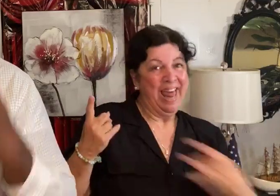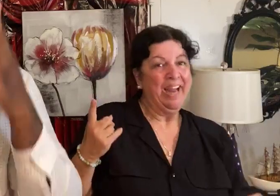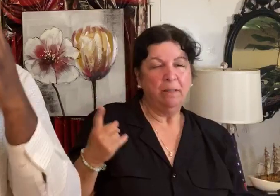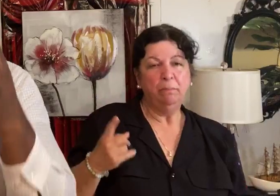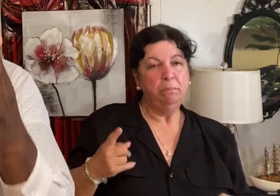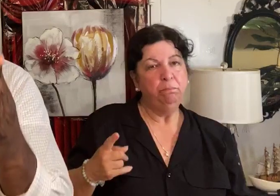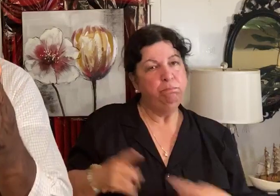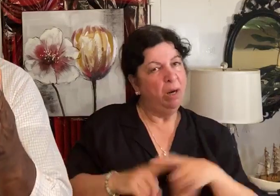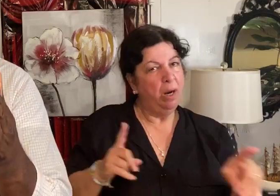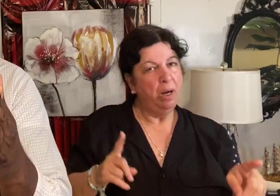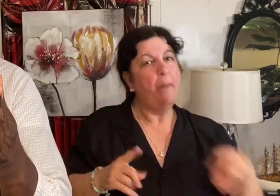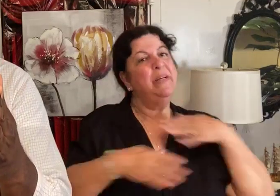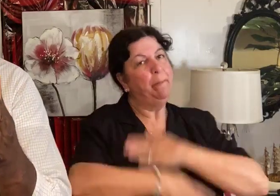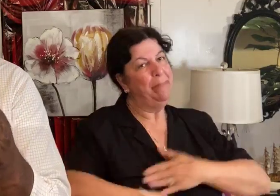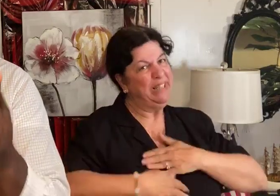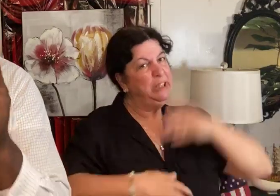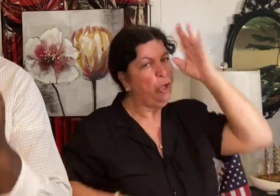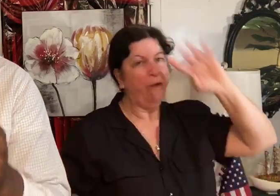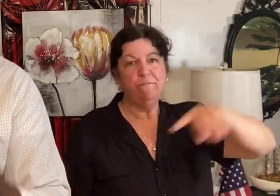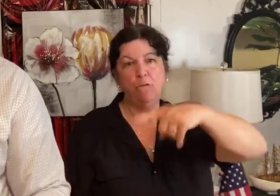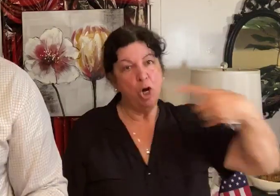the expense of pleasing God.